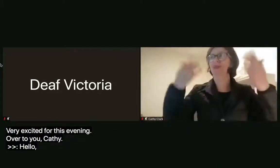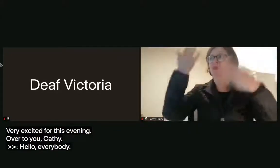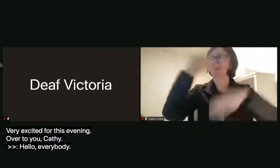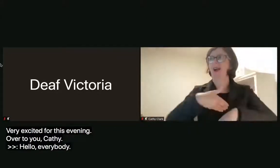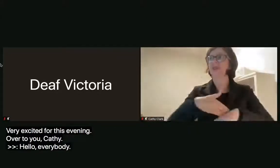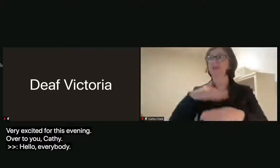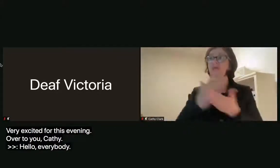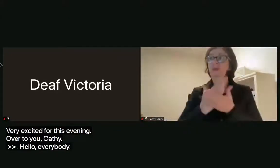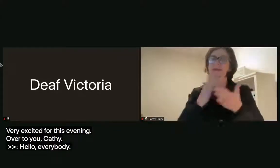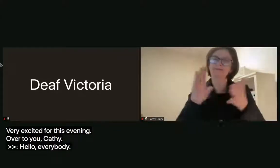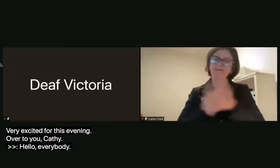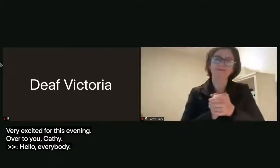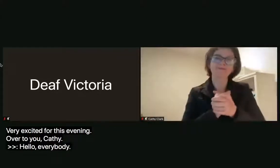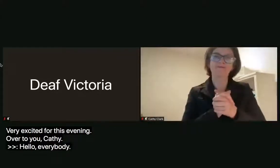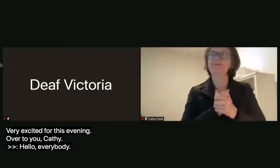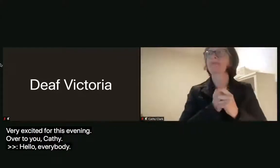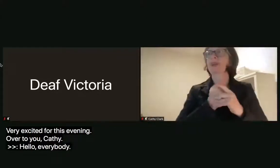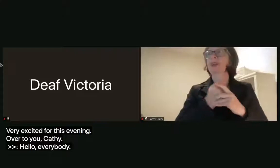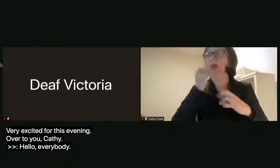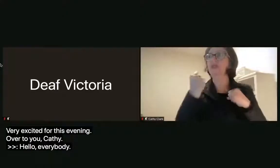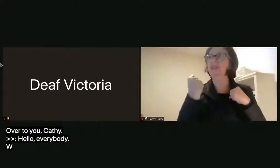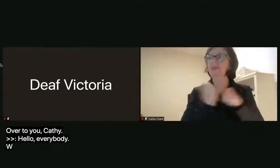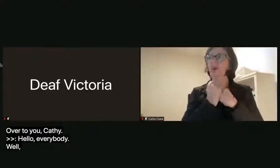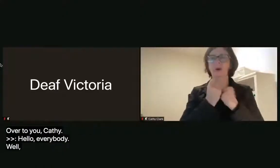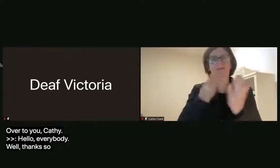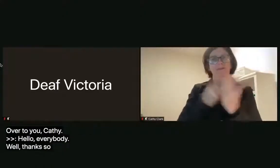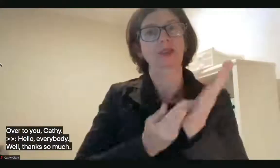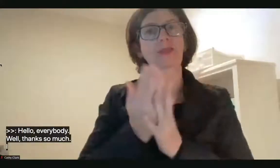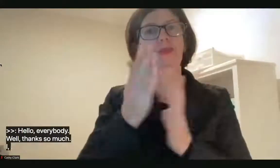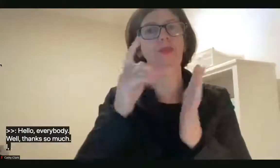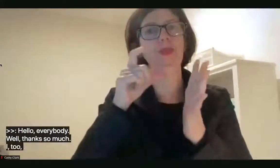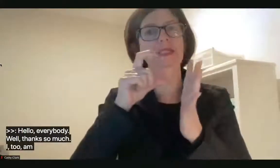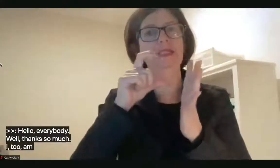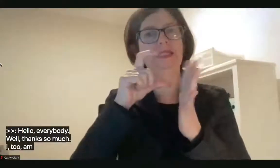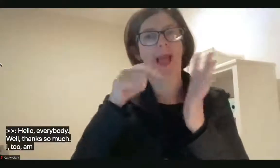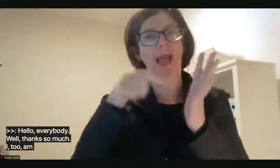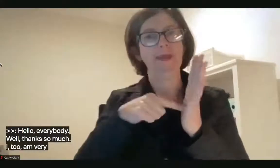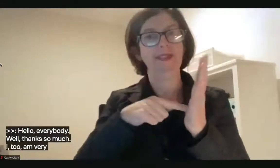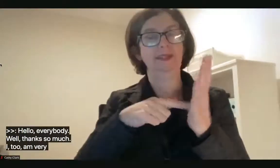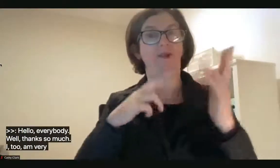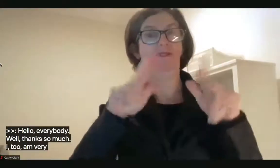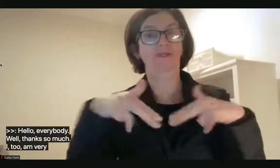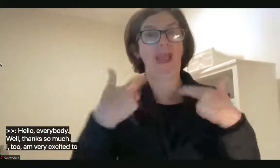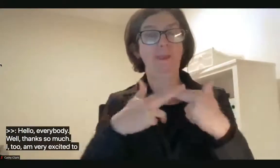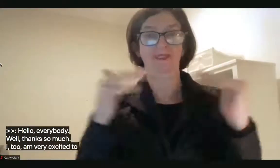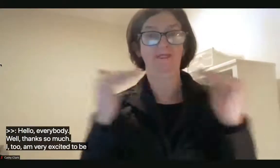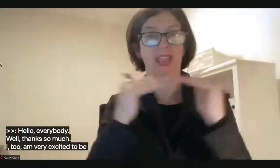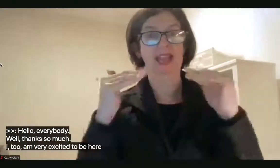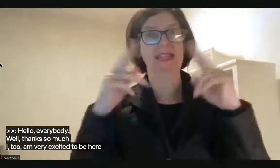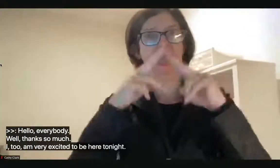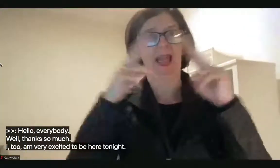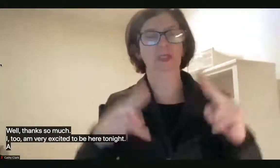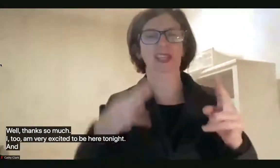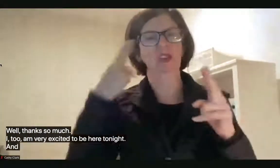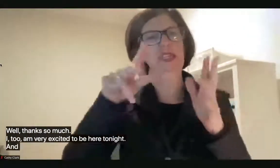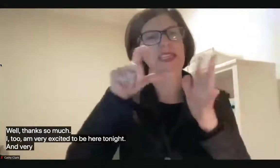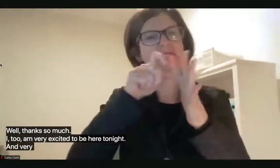Well, thanks so much. I too am very excited to be here tonight. I'm very pleased to have the support of our funders, the Department of